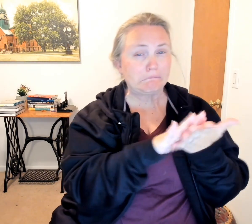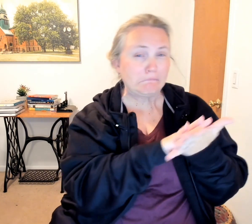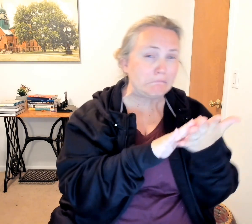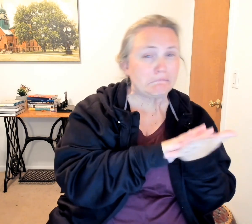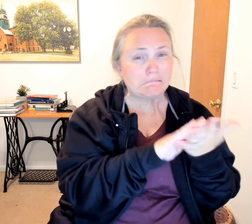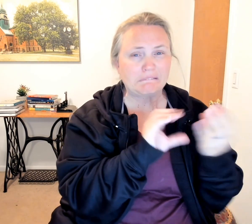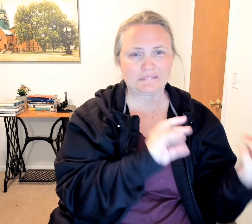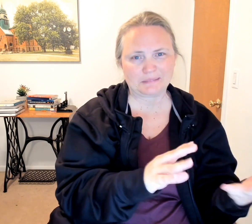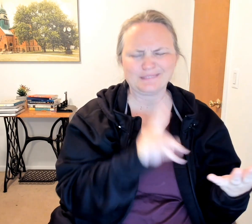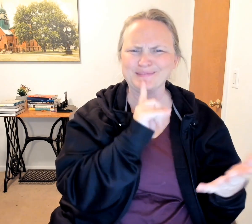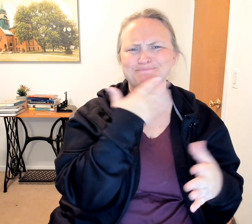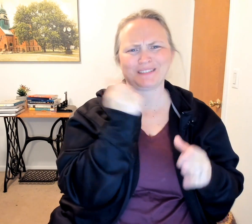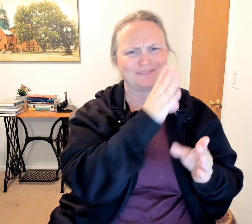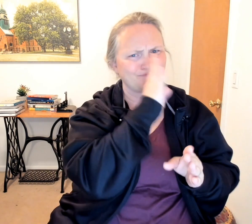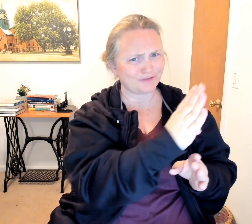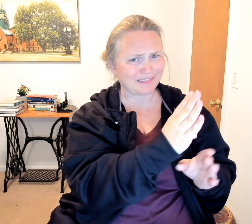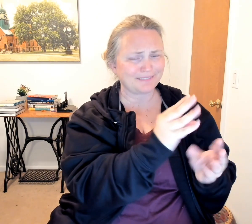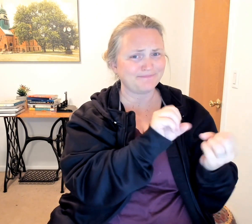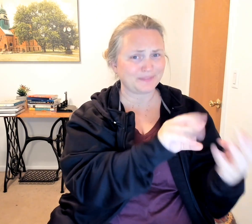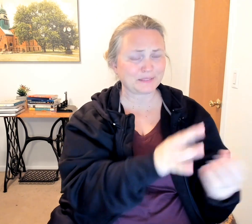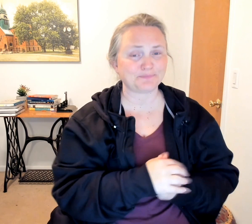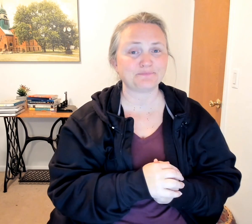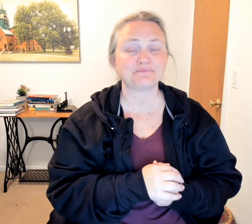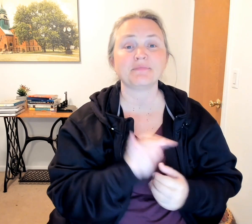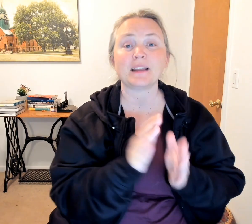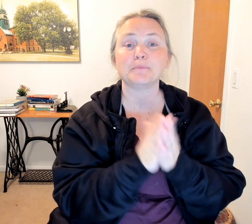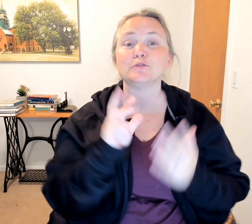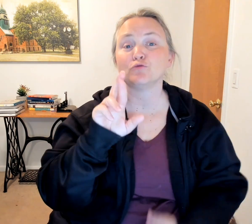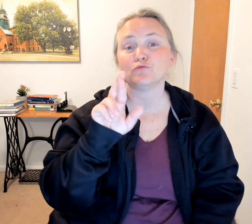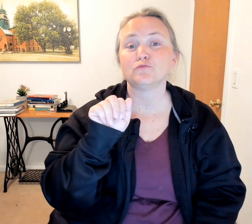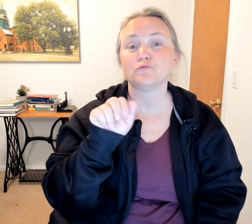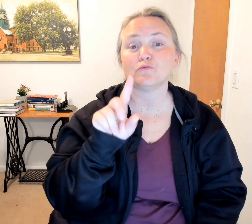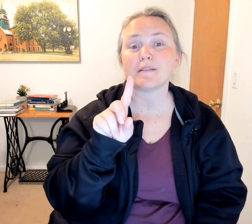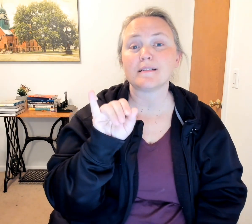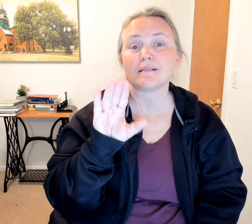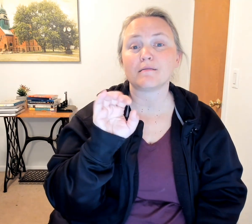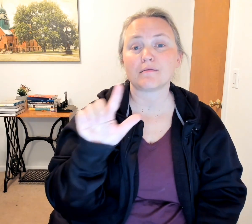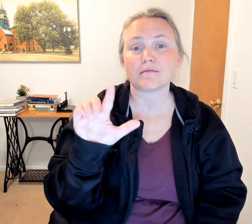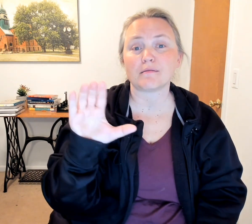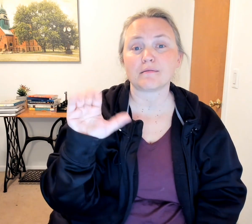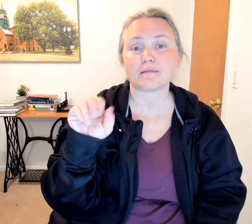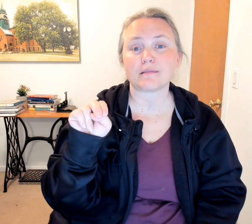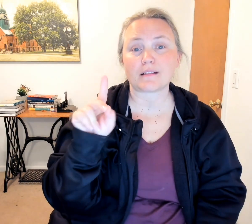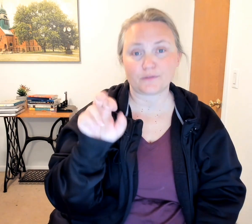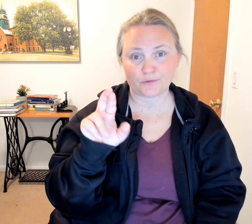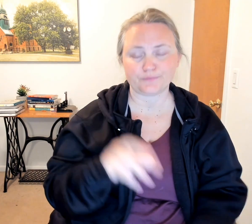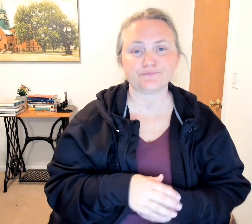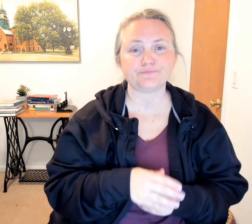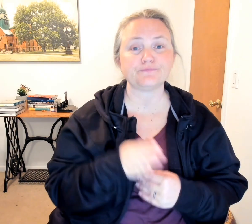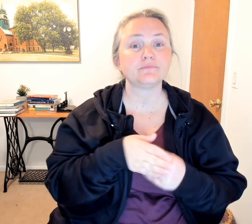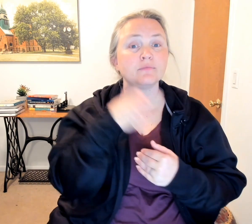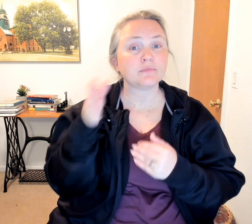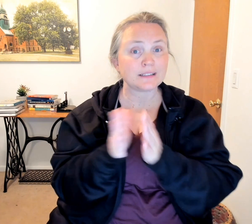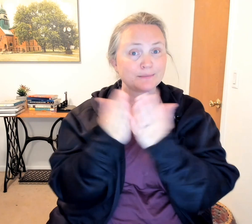or non-clear and non-specific feedback. So that book again was Radical Candor. The next book I'd like to talk about